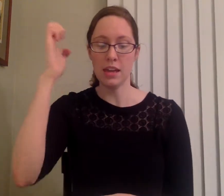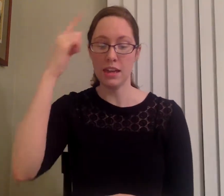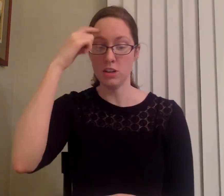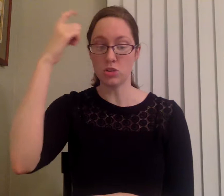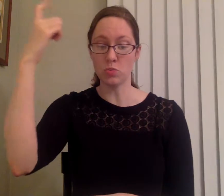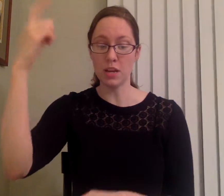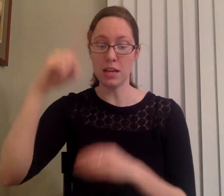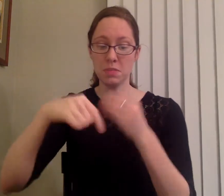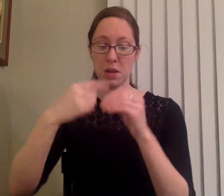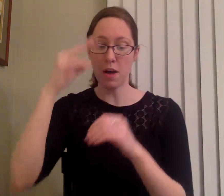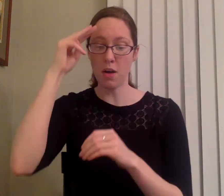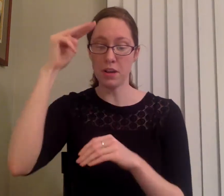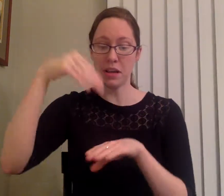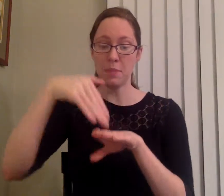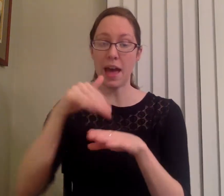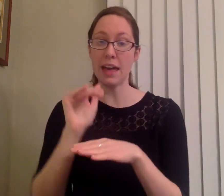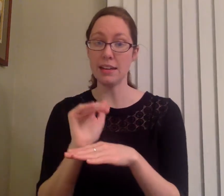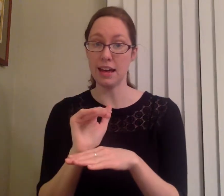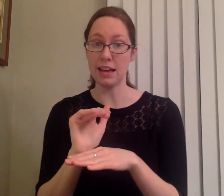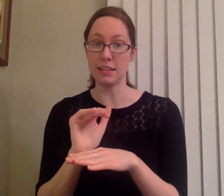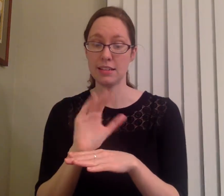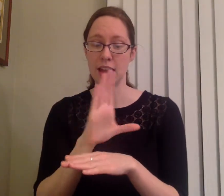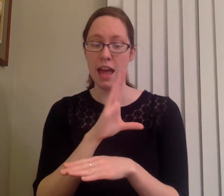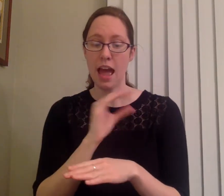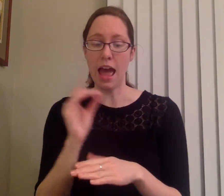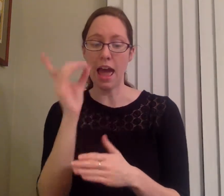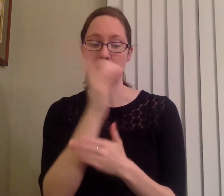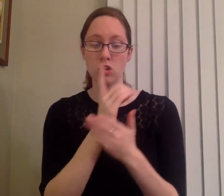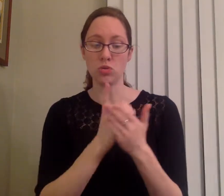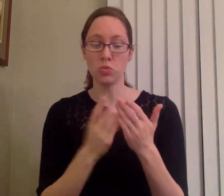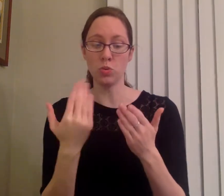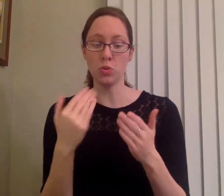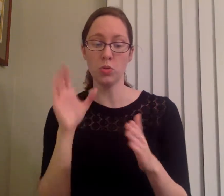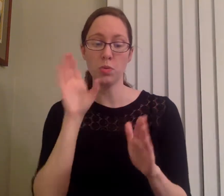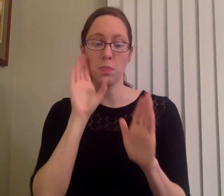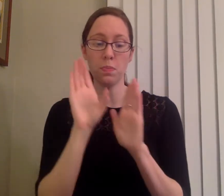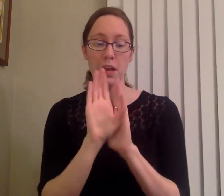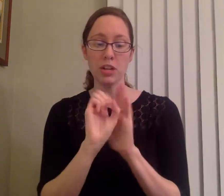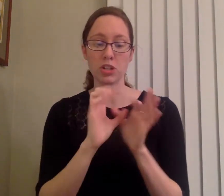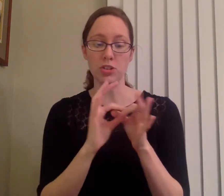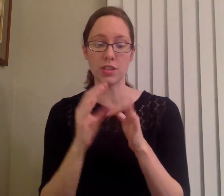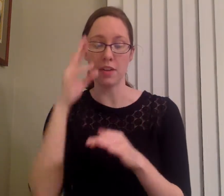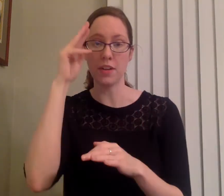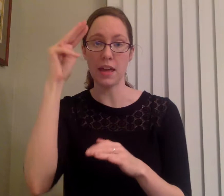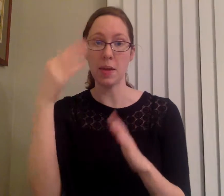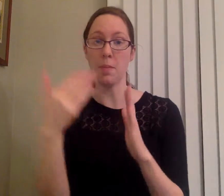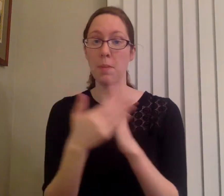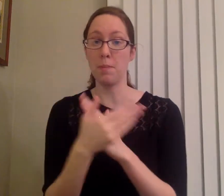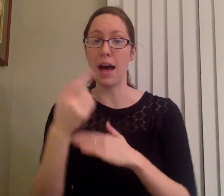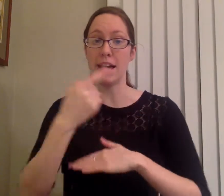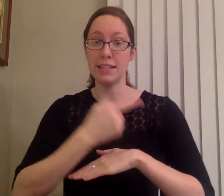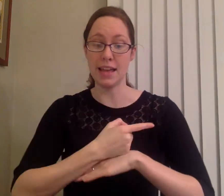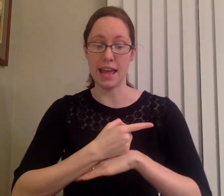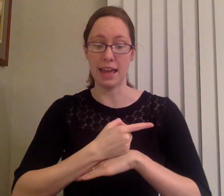He dreamed about him at night and drew pictures of him by day.